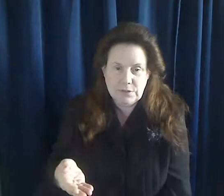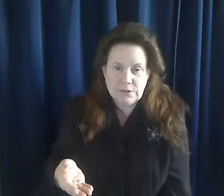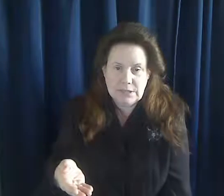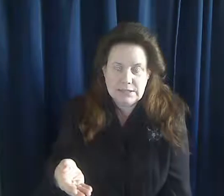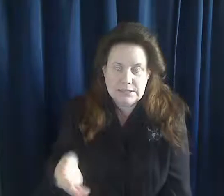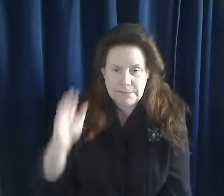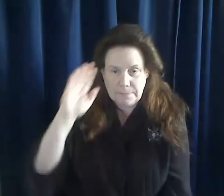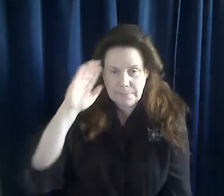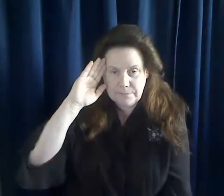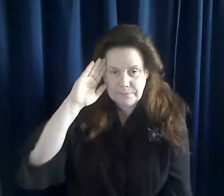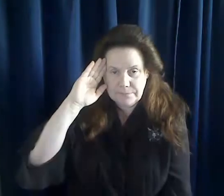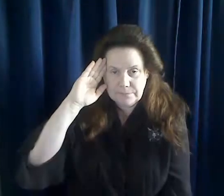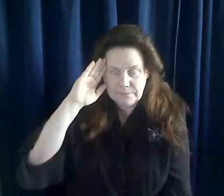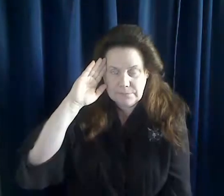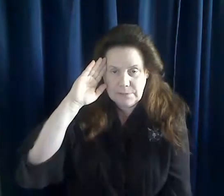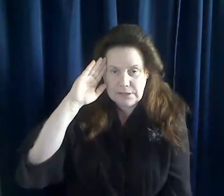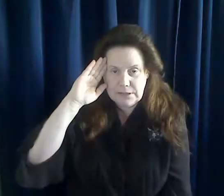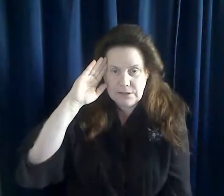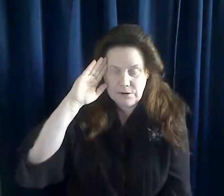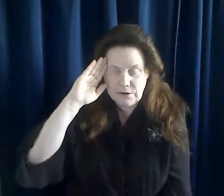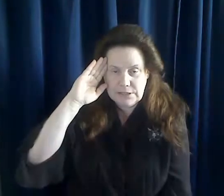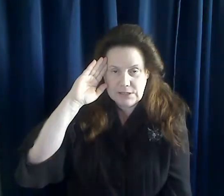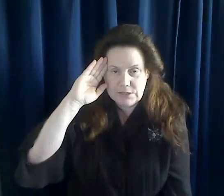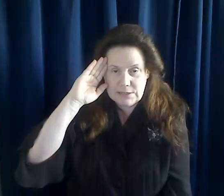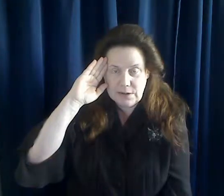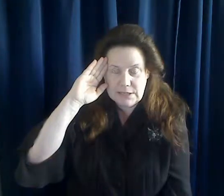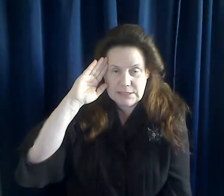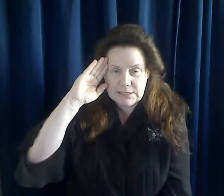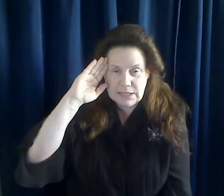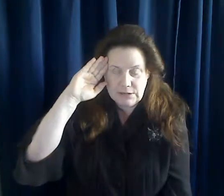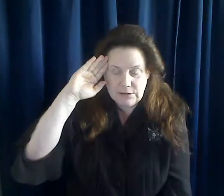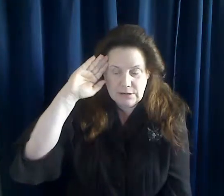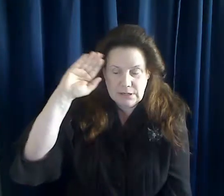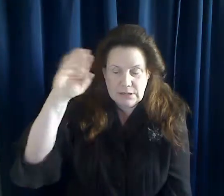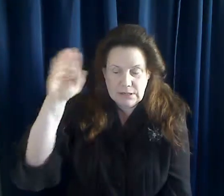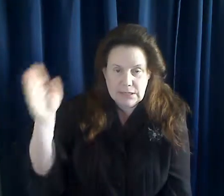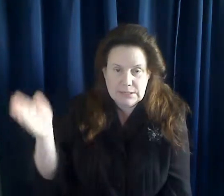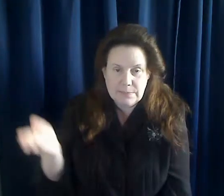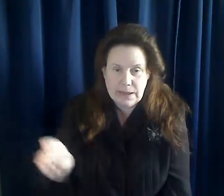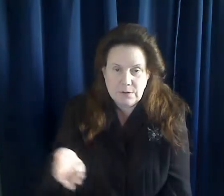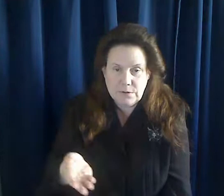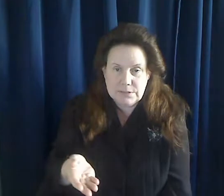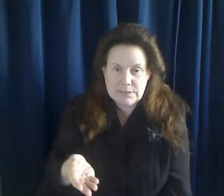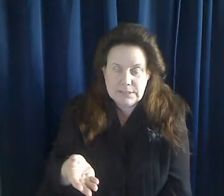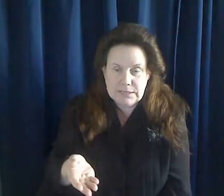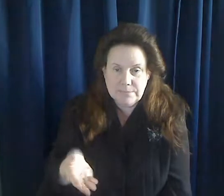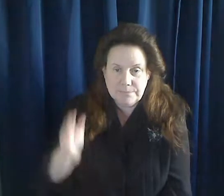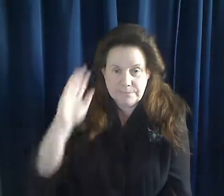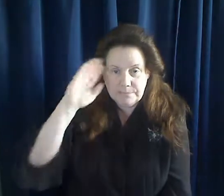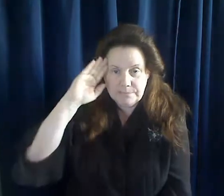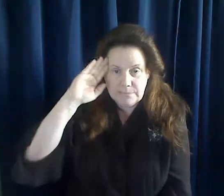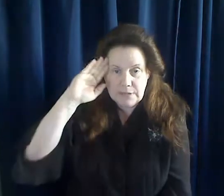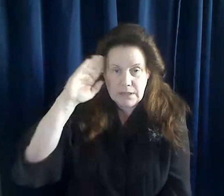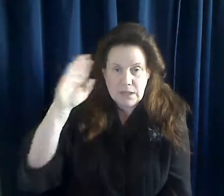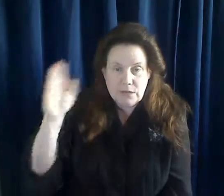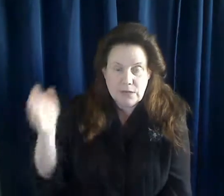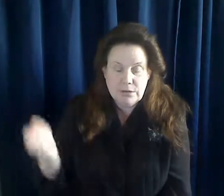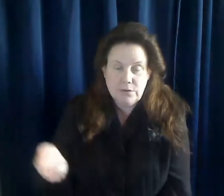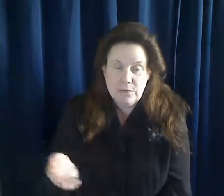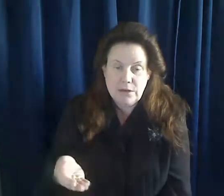look like a C, depending on your orientation. So as the signer, it's a backwards C. You might